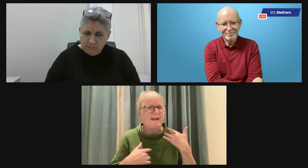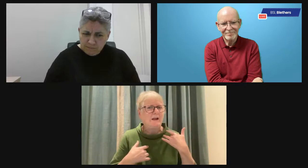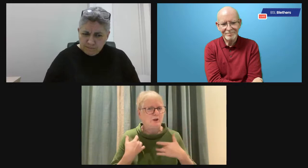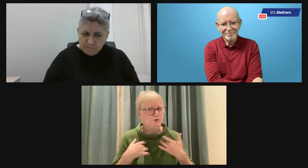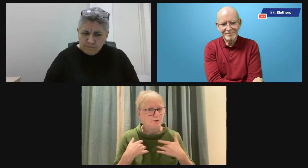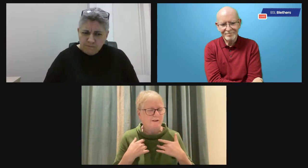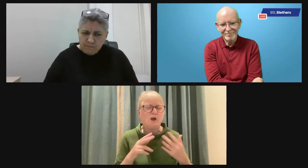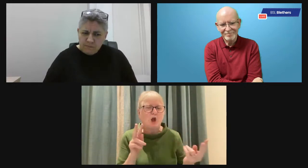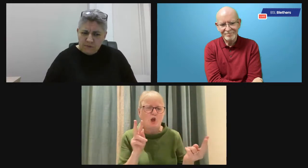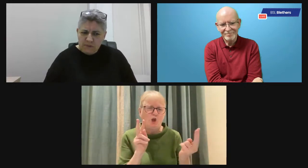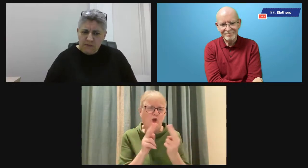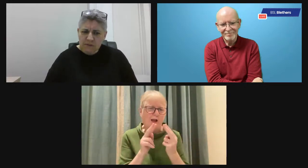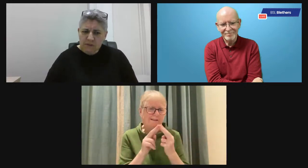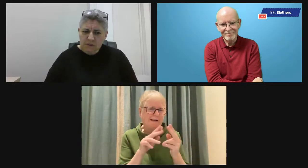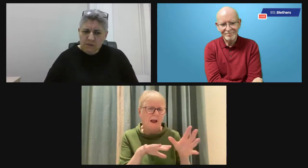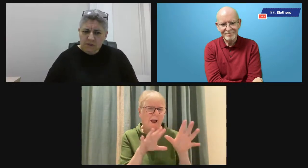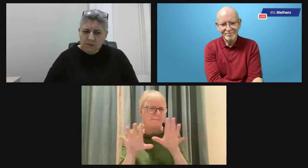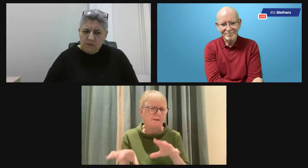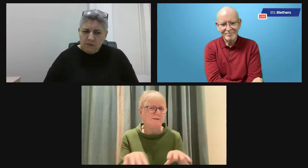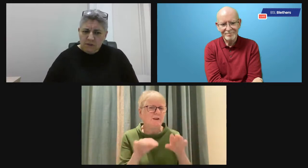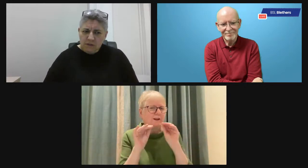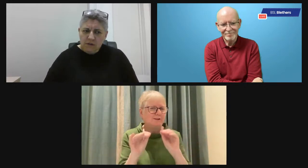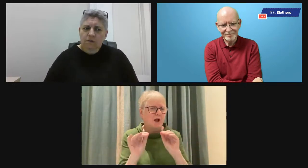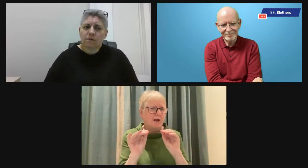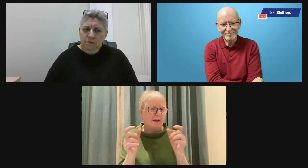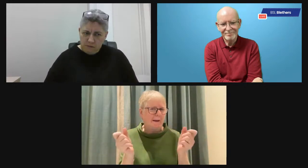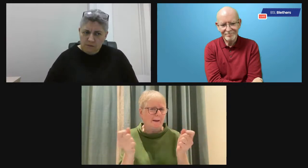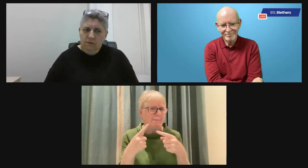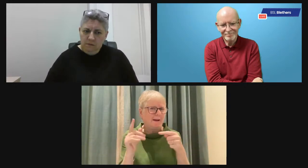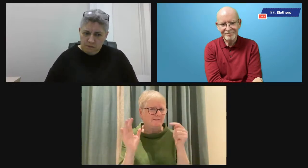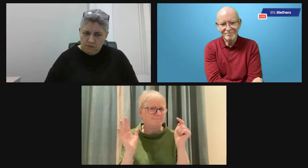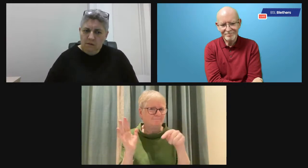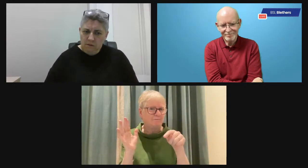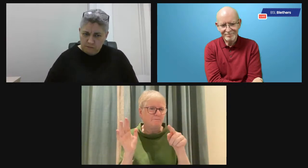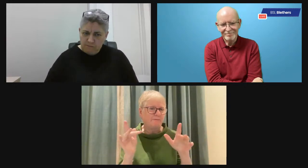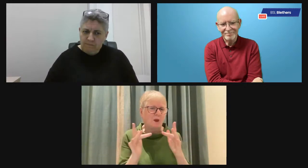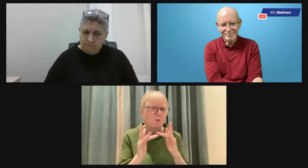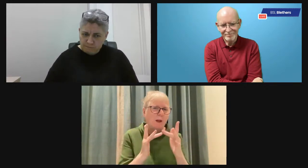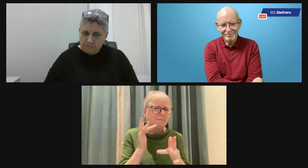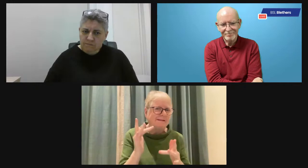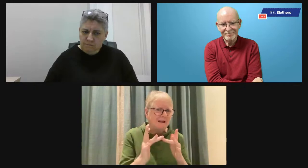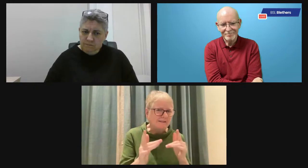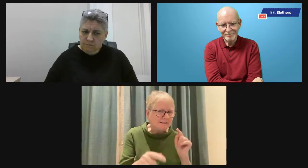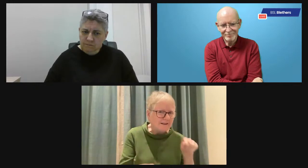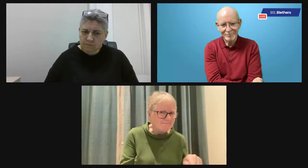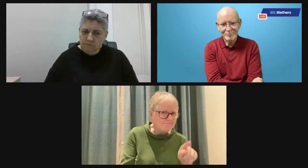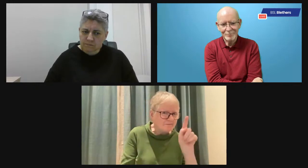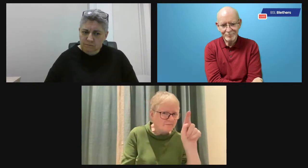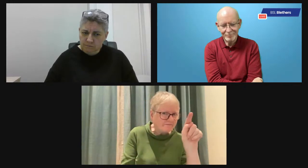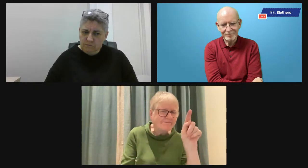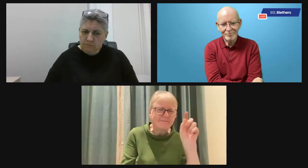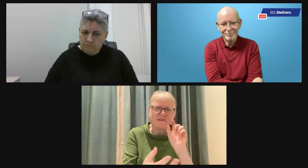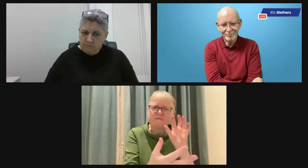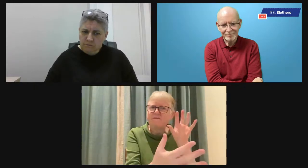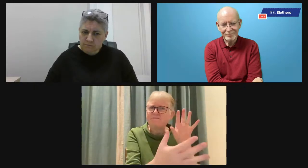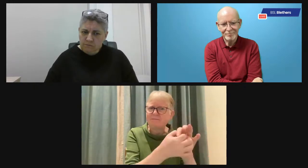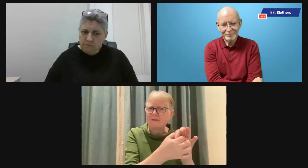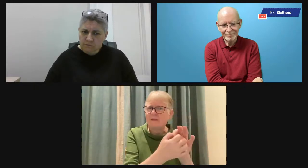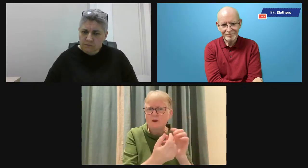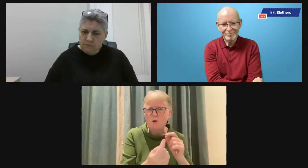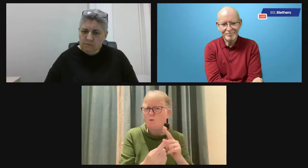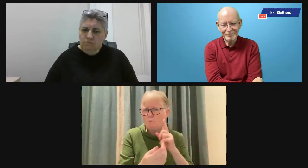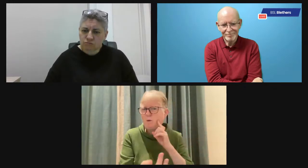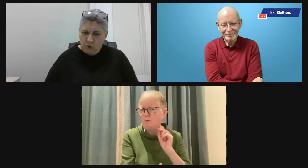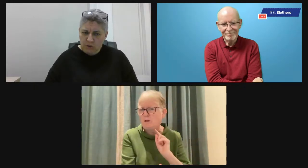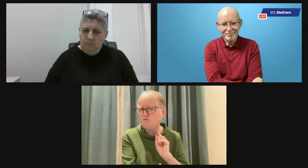teaching BSL. Emma. If you're interested, contact ABSLTA. Just email us or go on our website. You